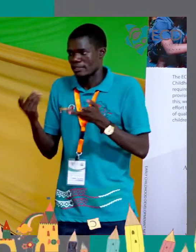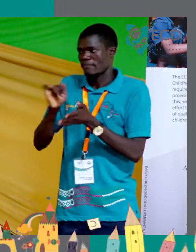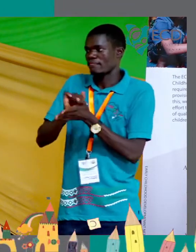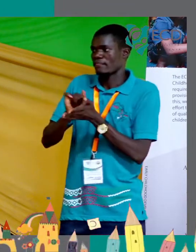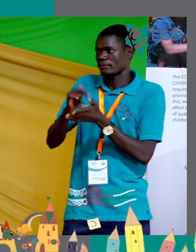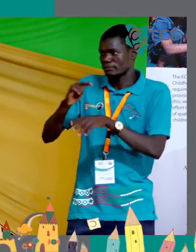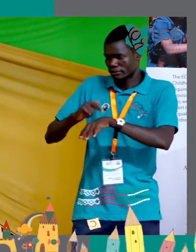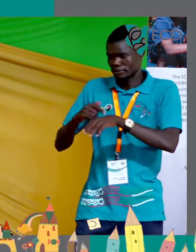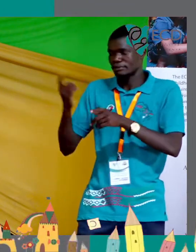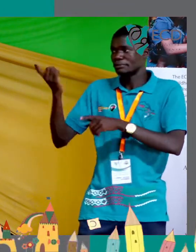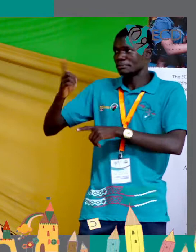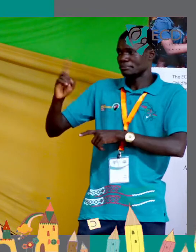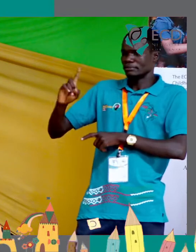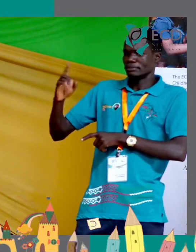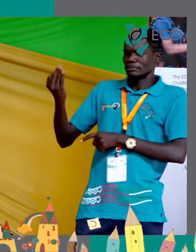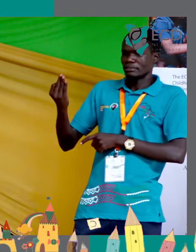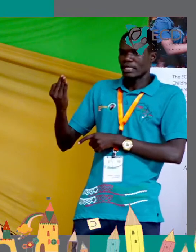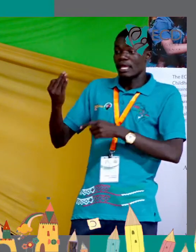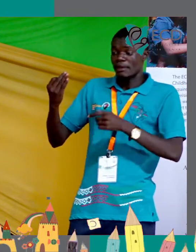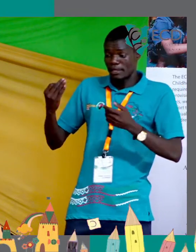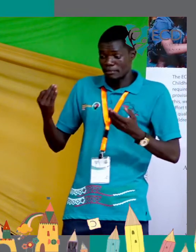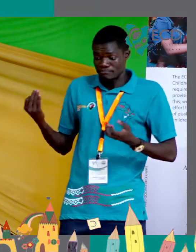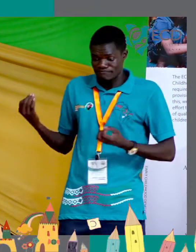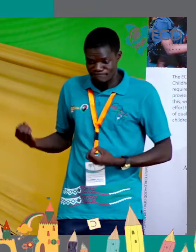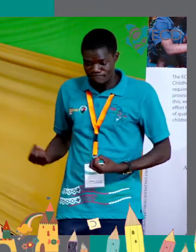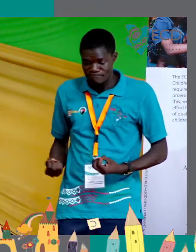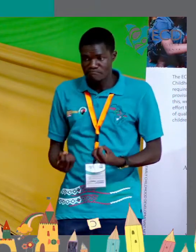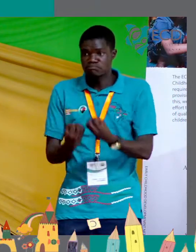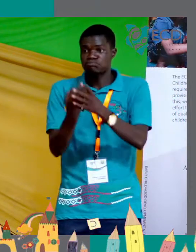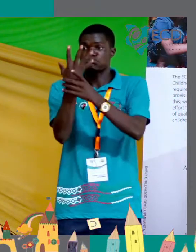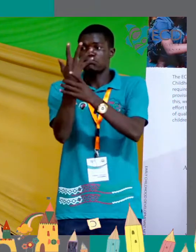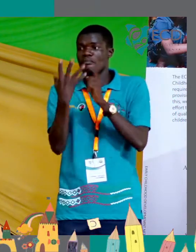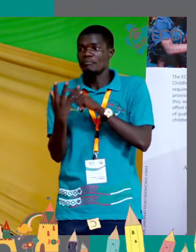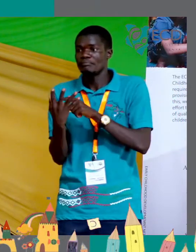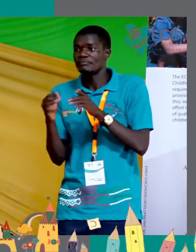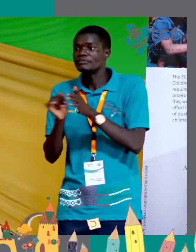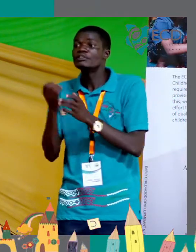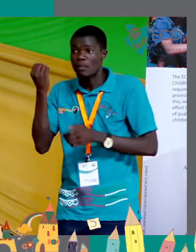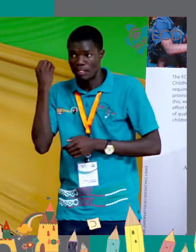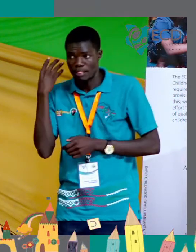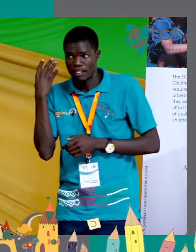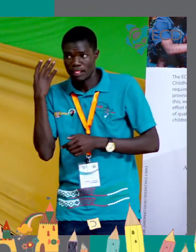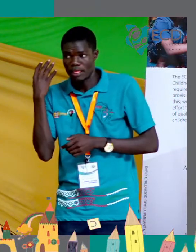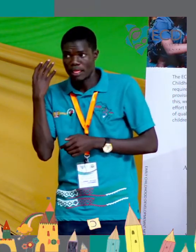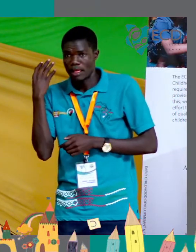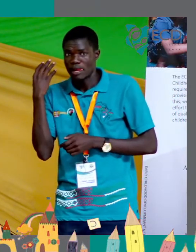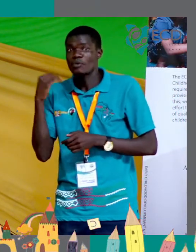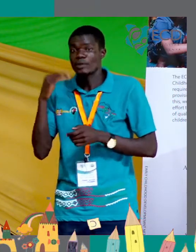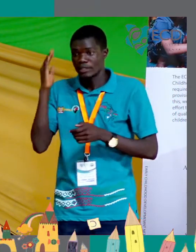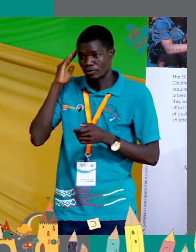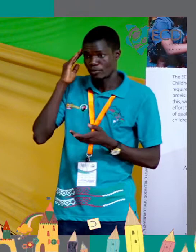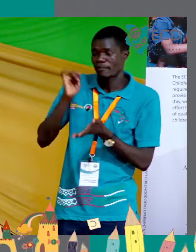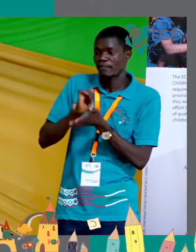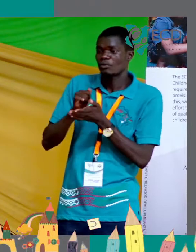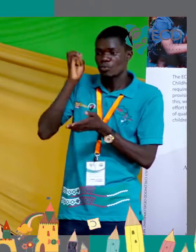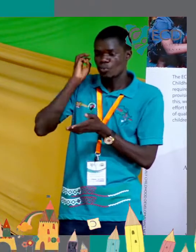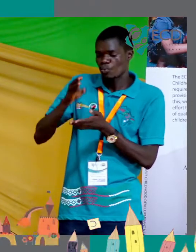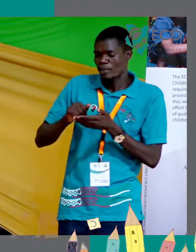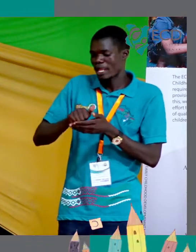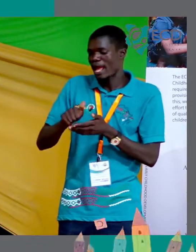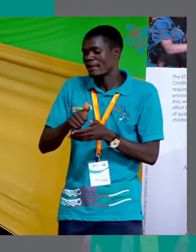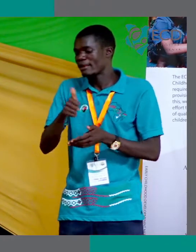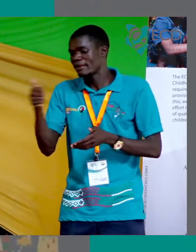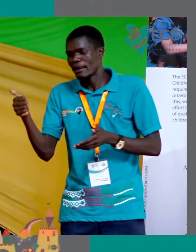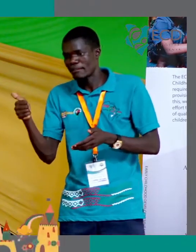Hence, the ministry then came up with, immediately realized that there was going to be an adverse effect on